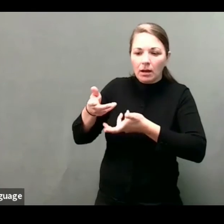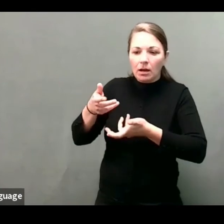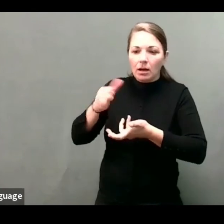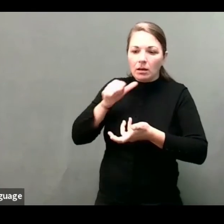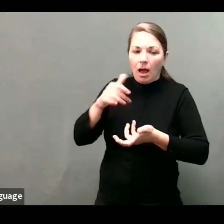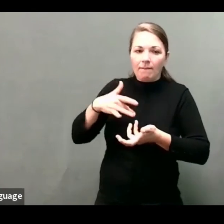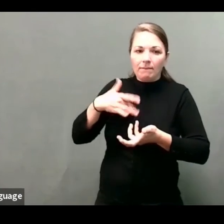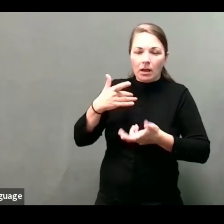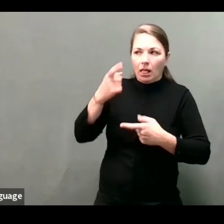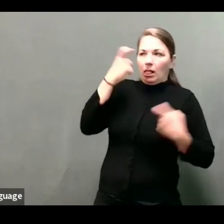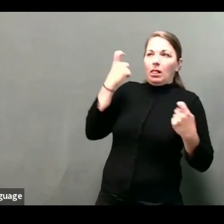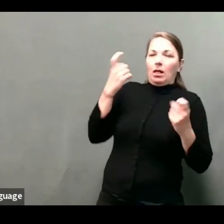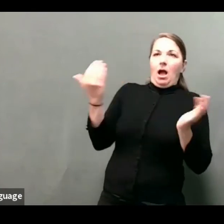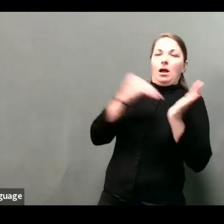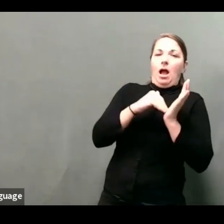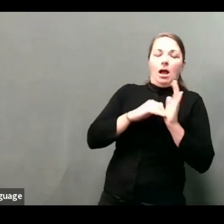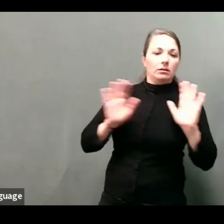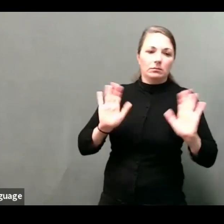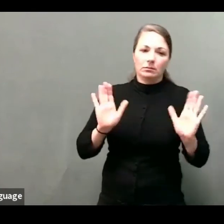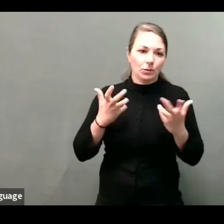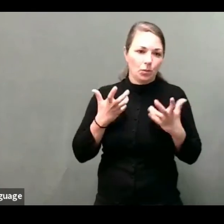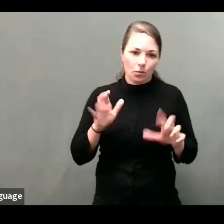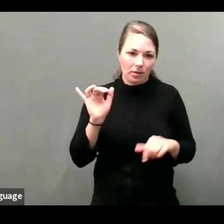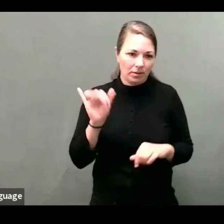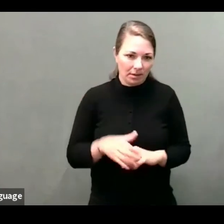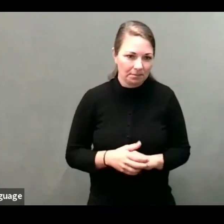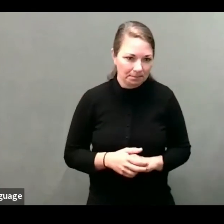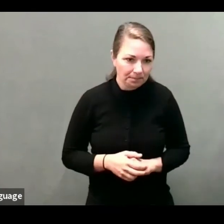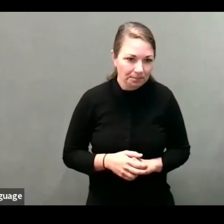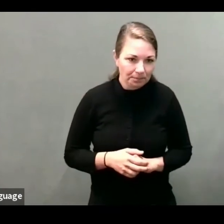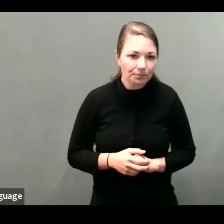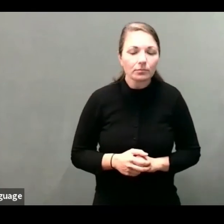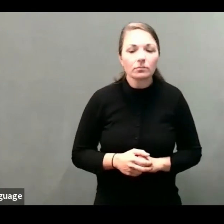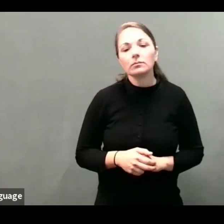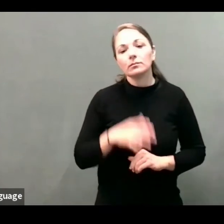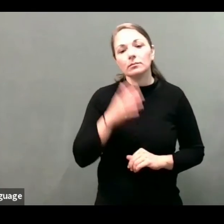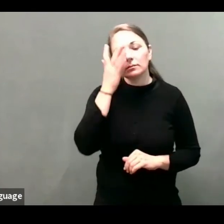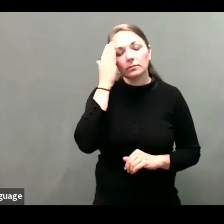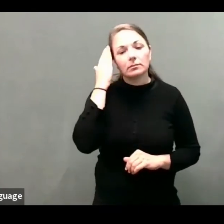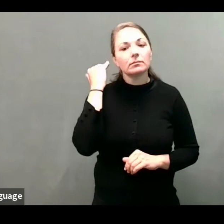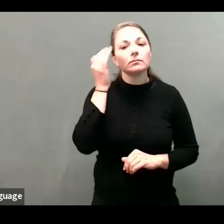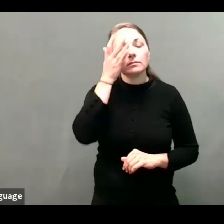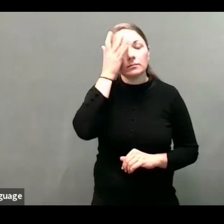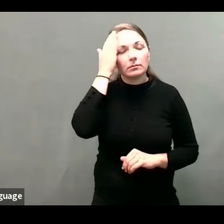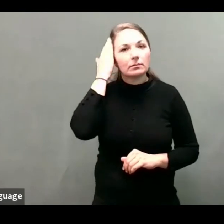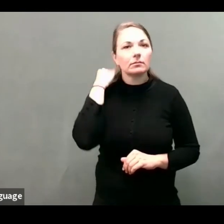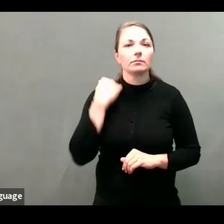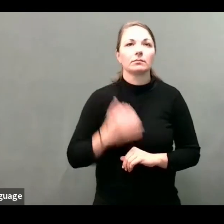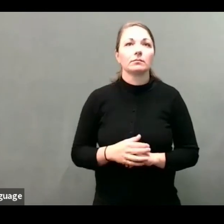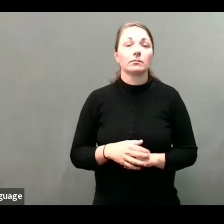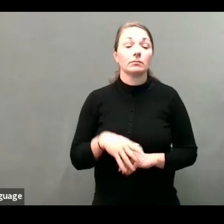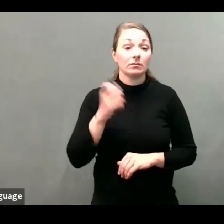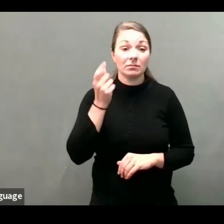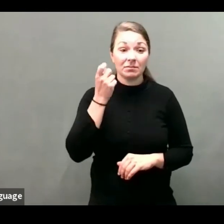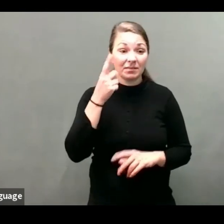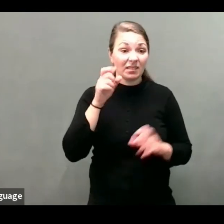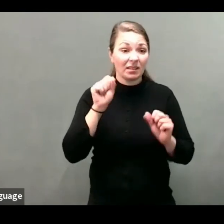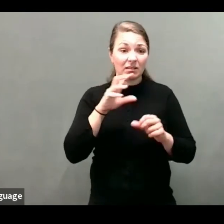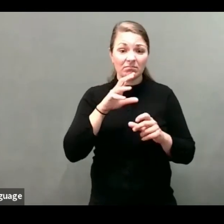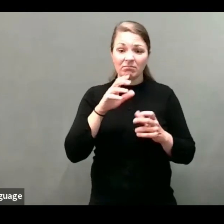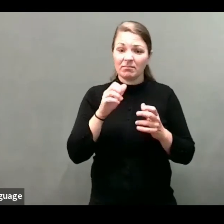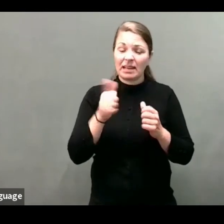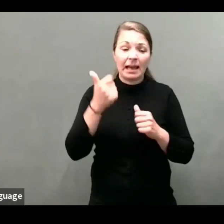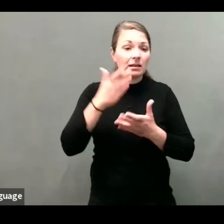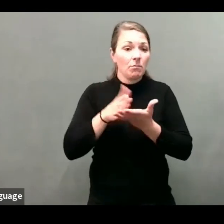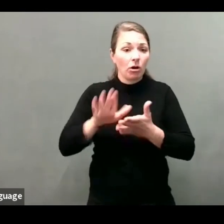being a re-traumatizing experience. And again, that can involve any parts of the anal or genital areas